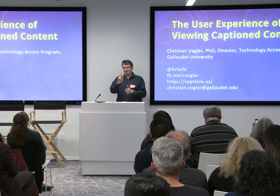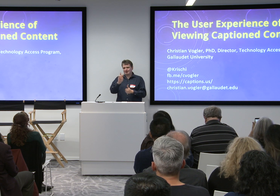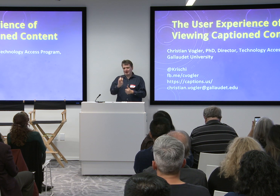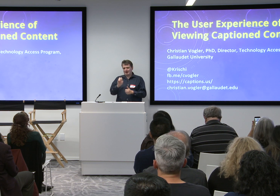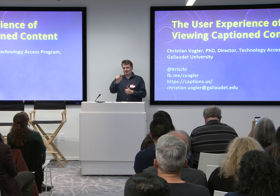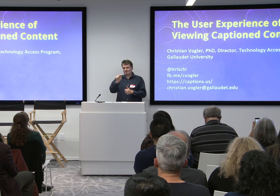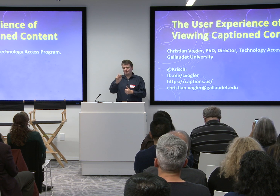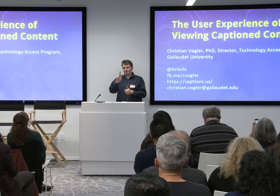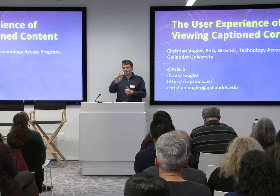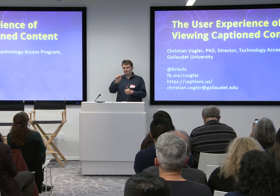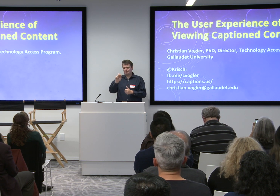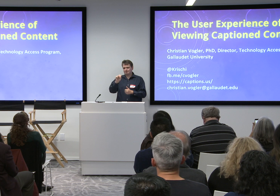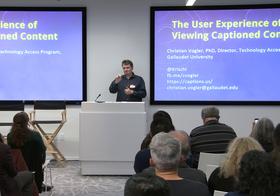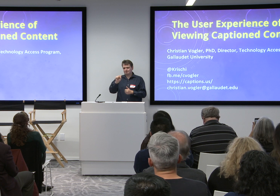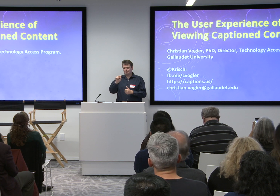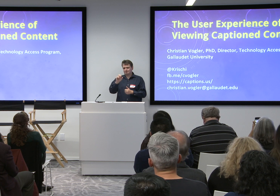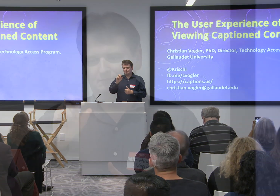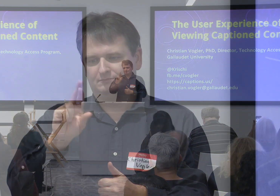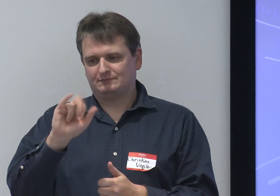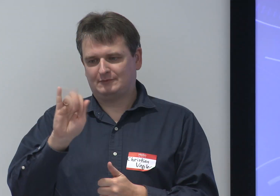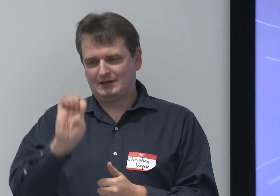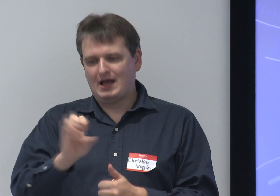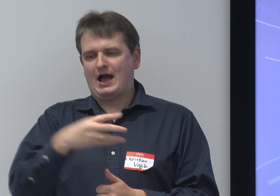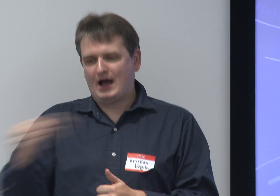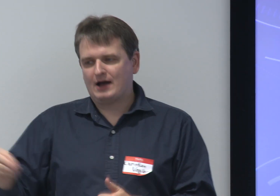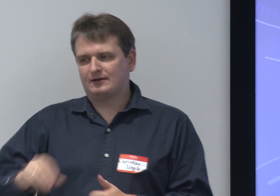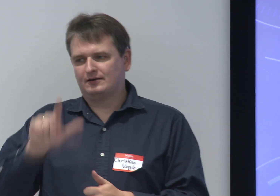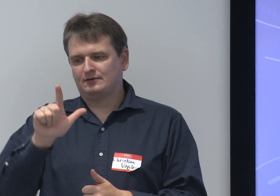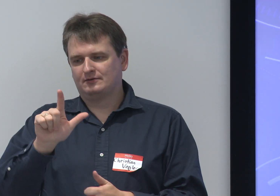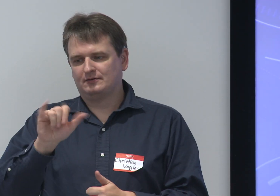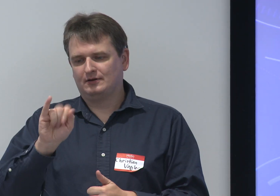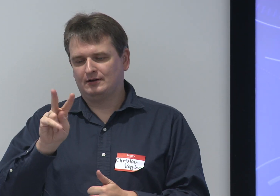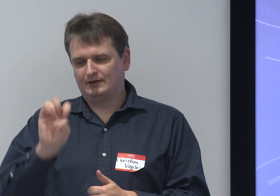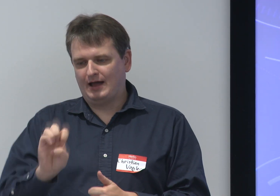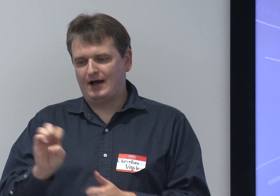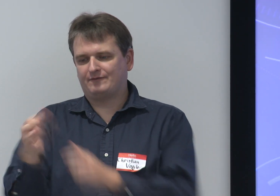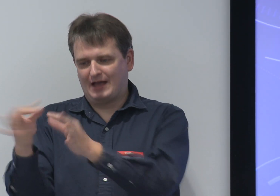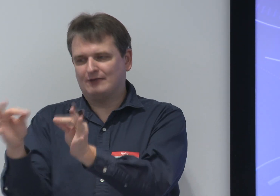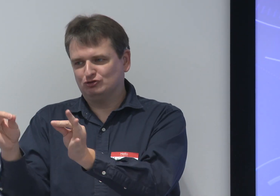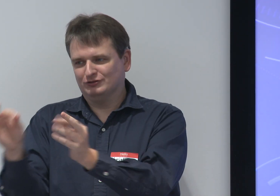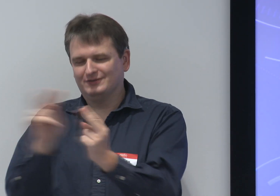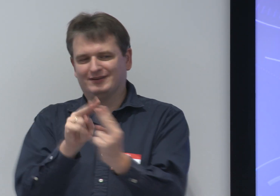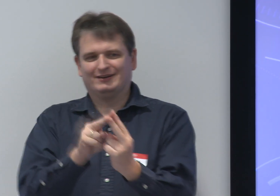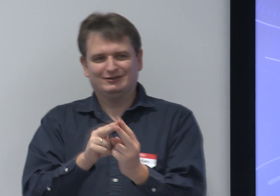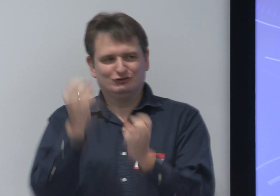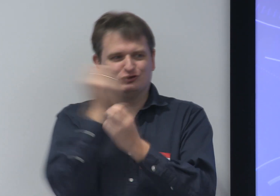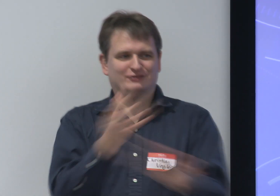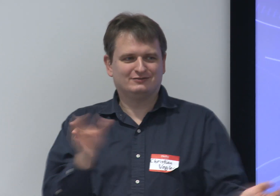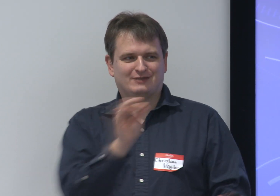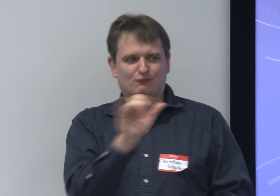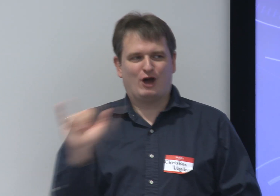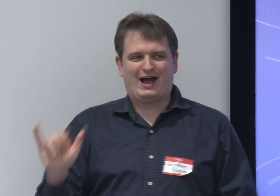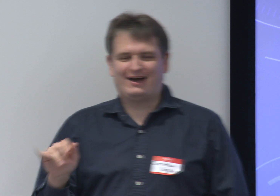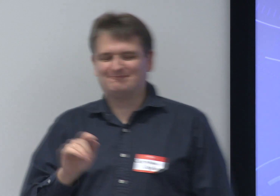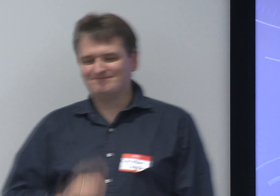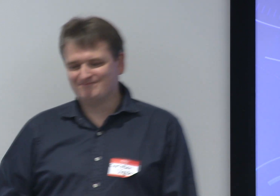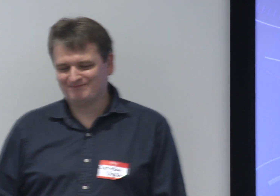One of them is Live Transcribe, and the other is Live Caption. So just